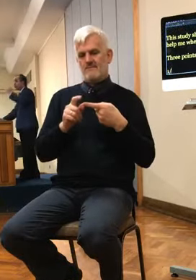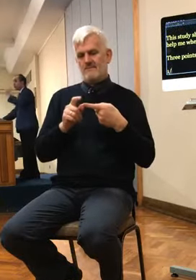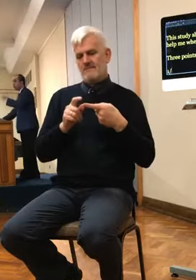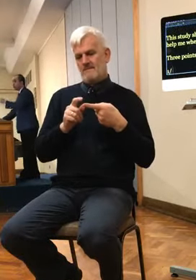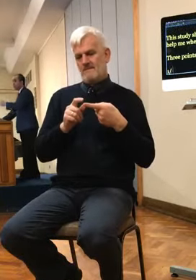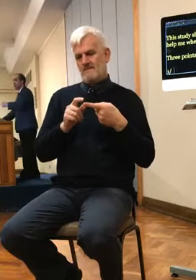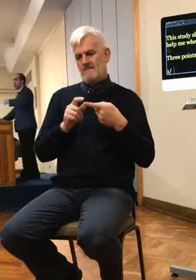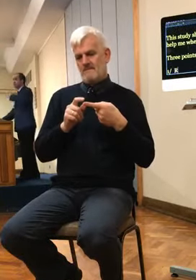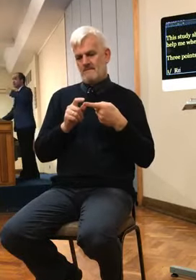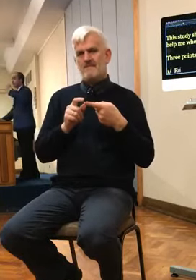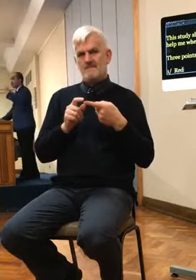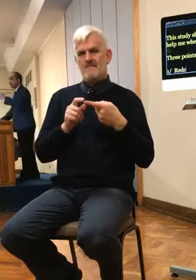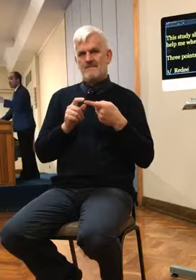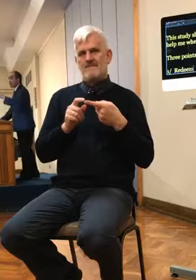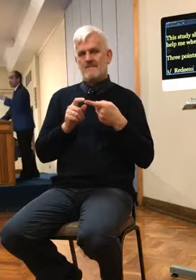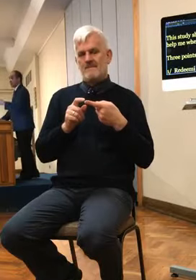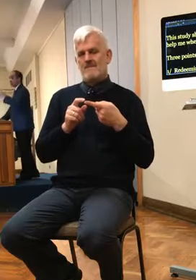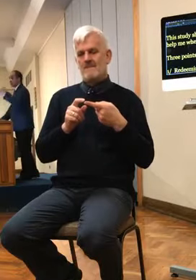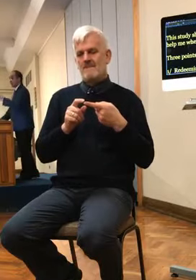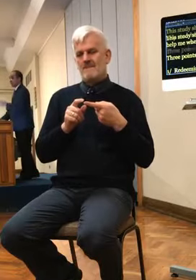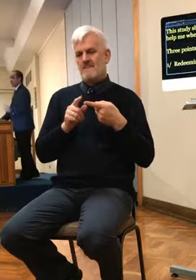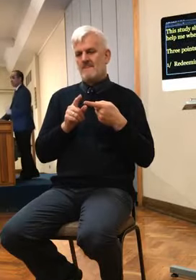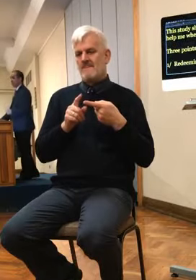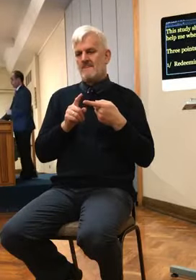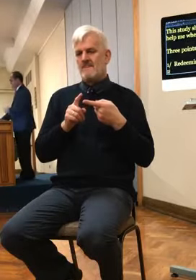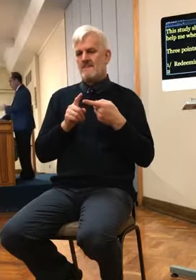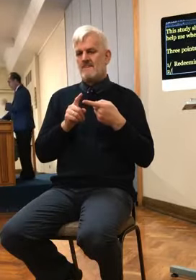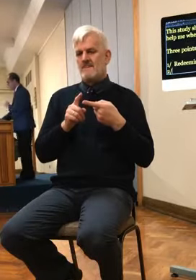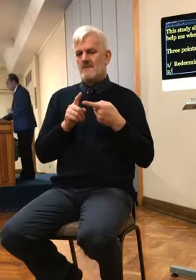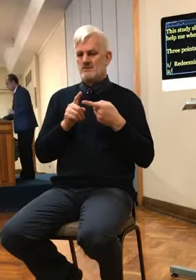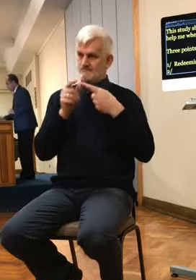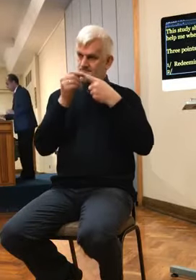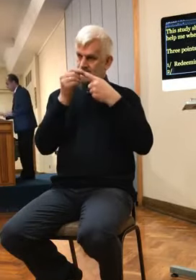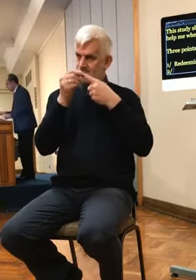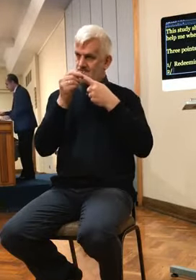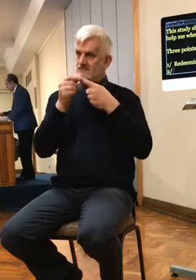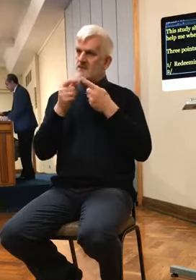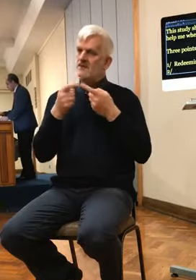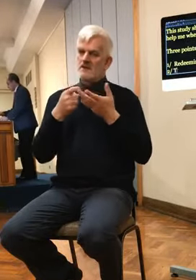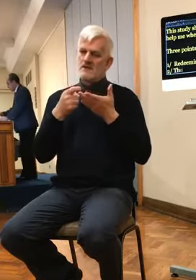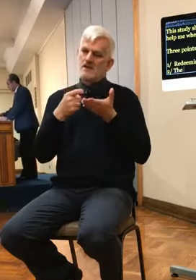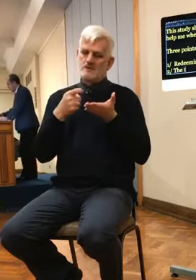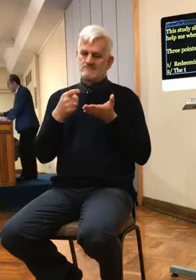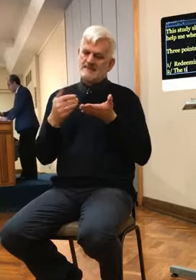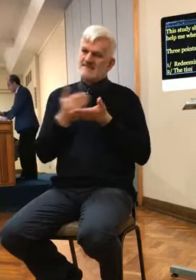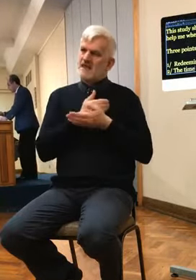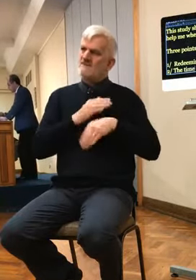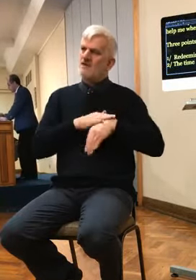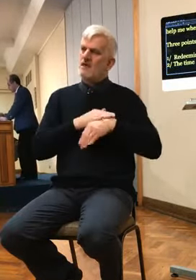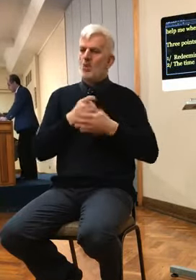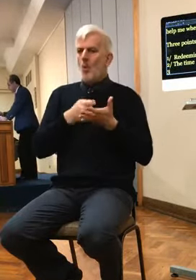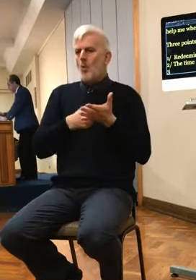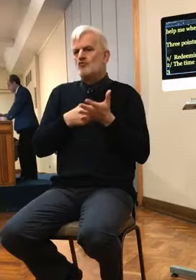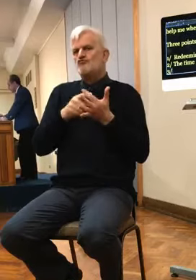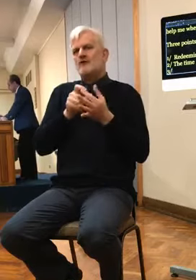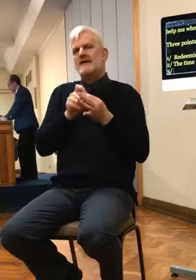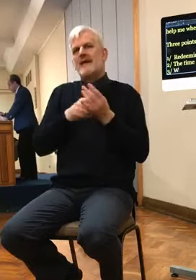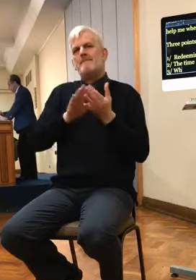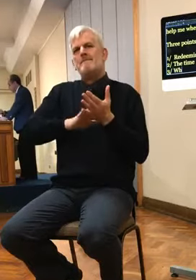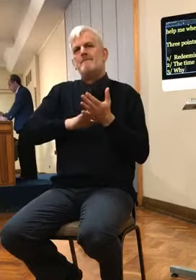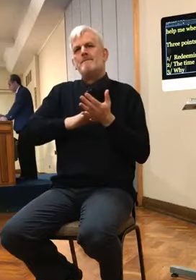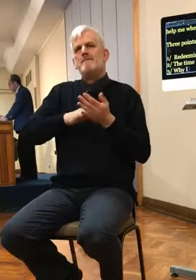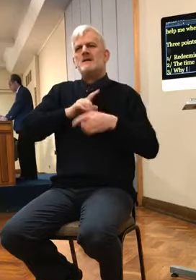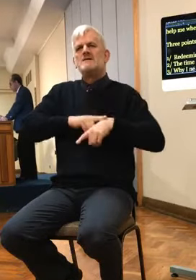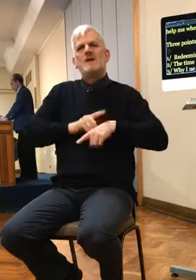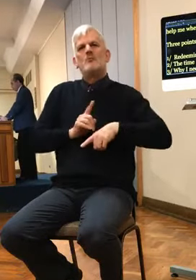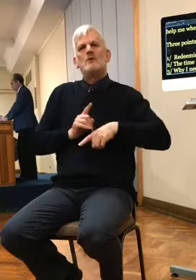prefer, the reason, and the why we need to redeem the time. So without any further ado, look at the first aspect, the